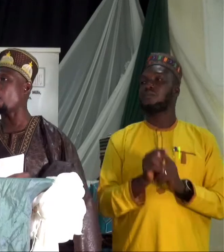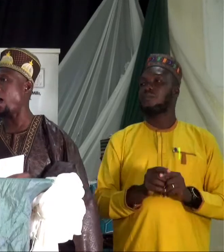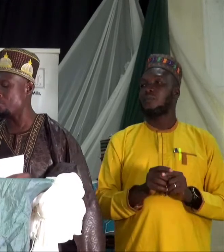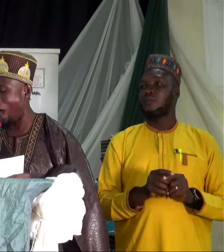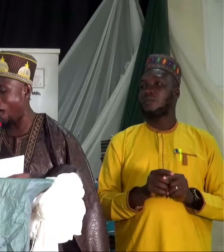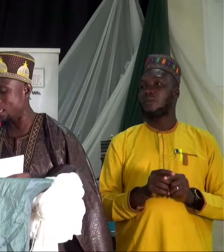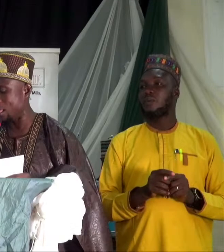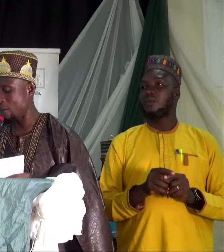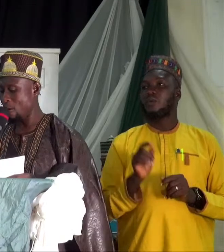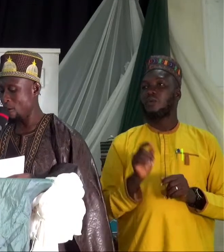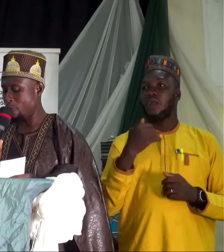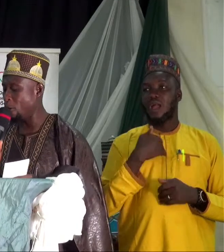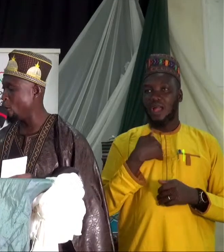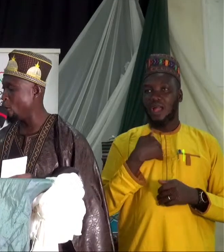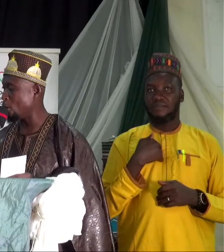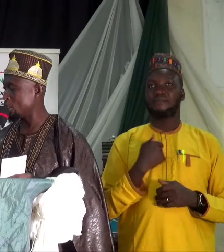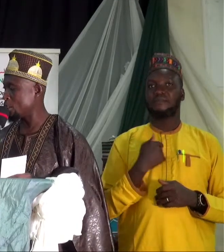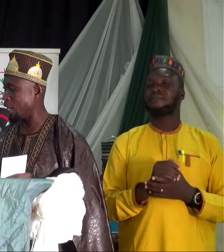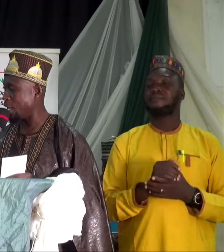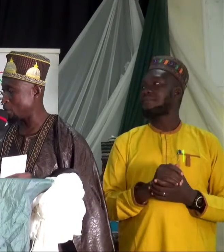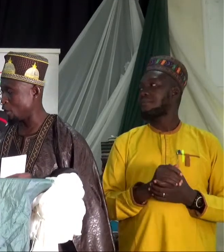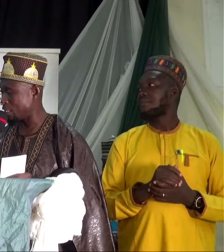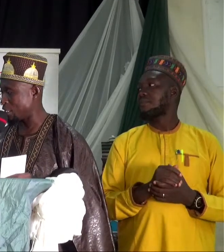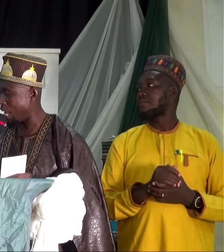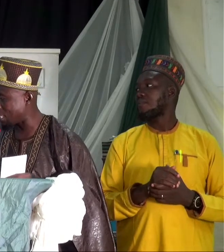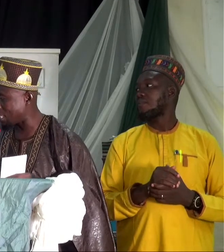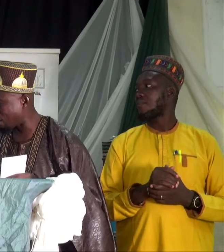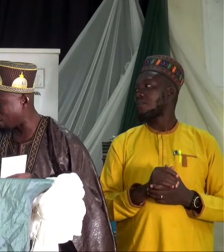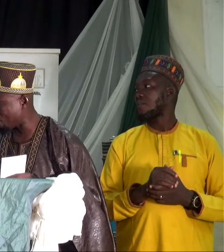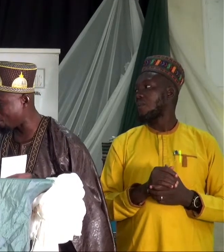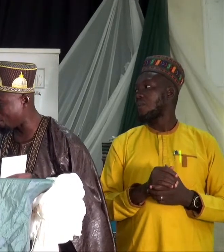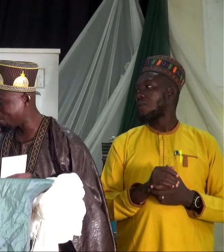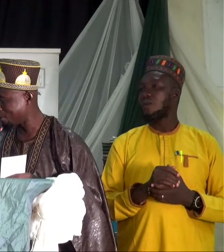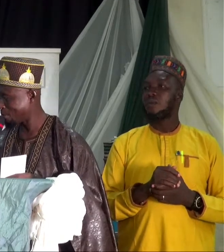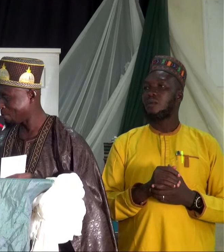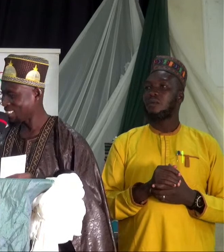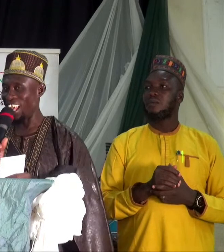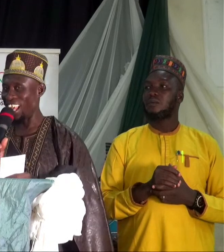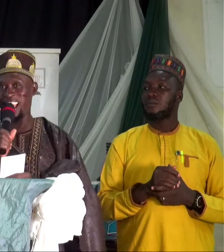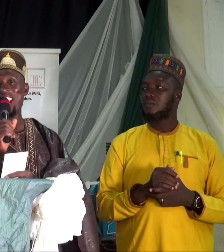agba fun TMC Oyo State SSC ko le npe yun.